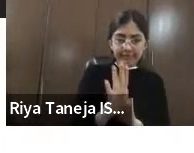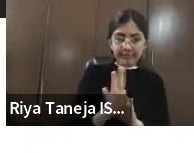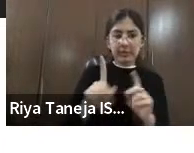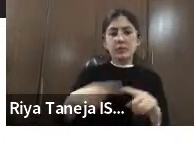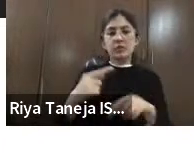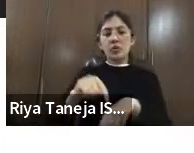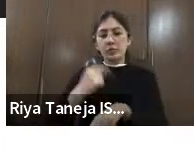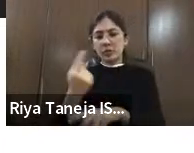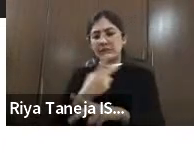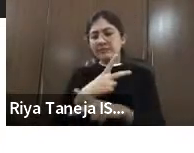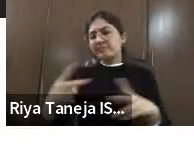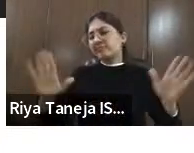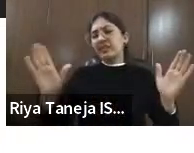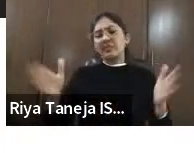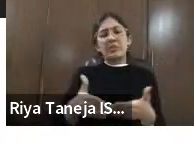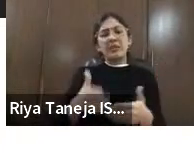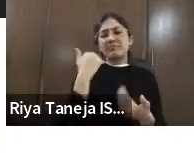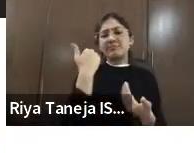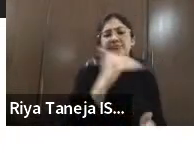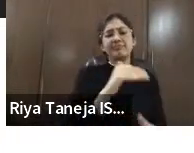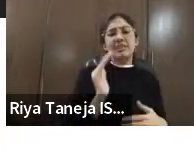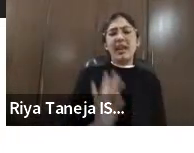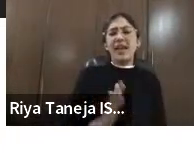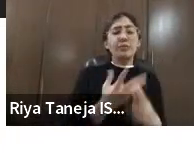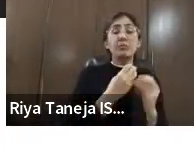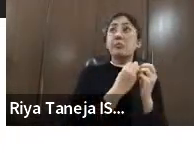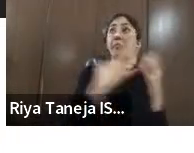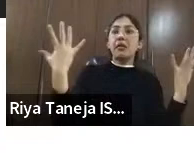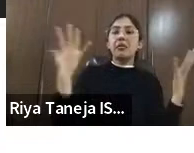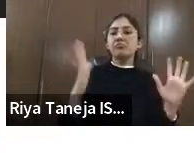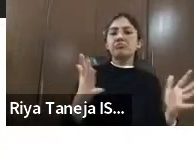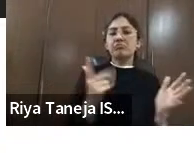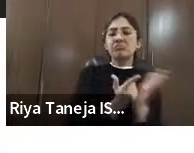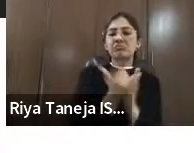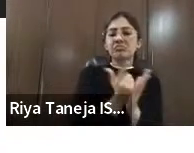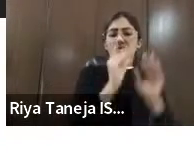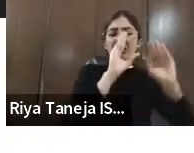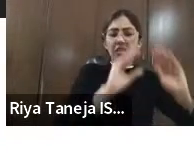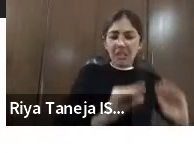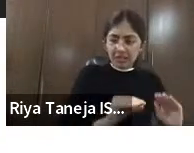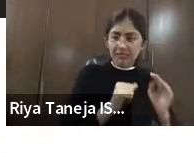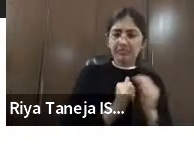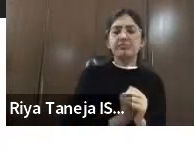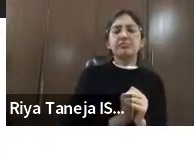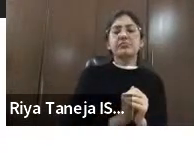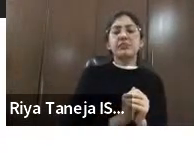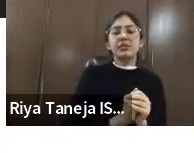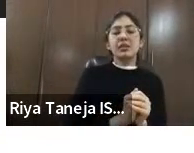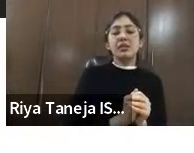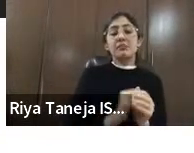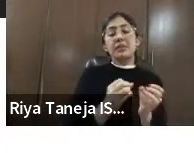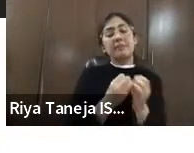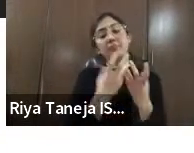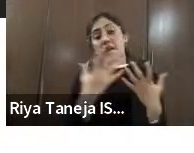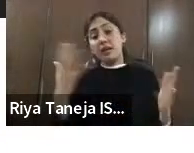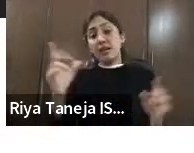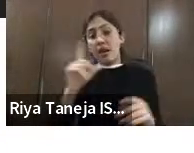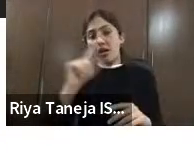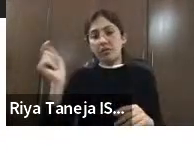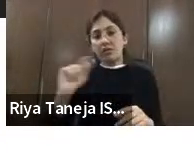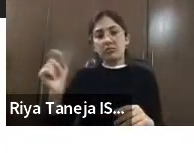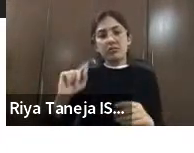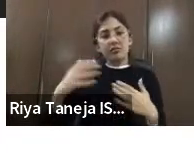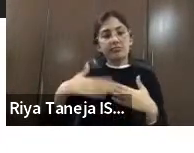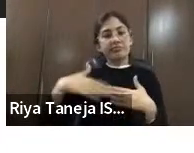are limited in a backward district like Bankura. Presently, hundreds of PWDs are income earners through